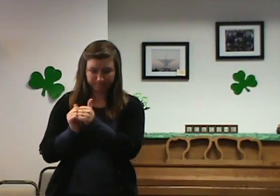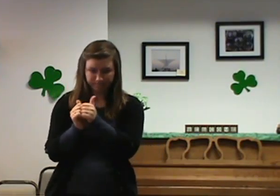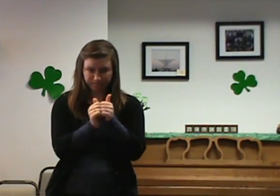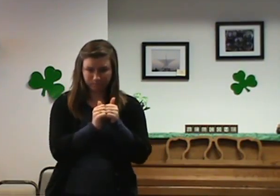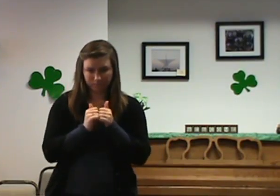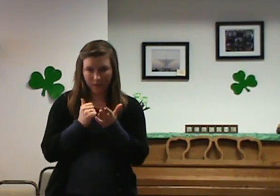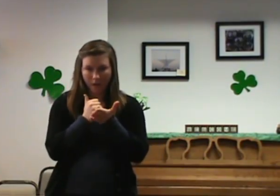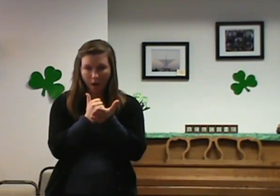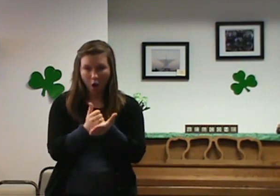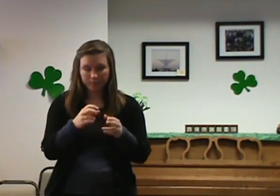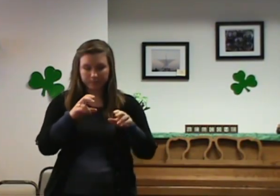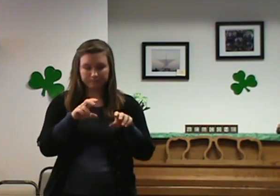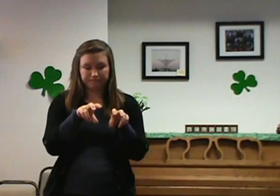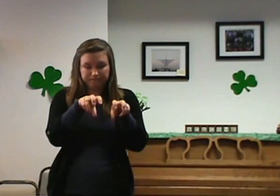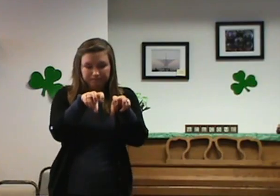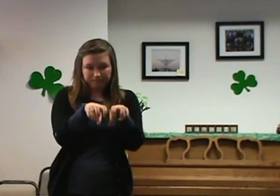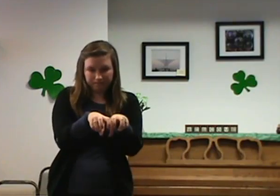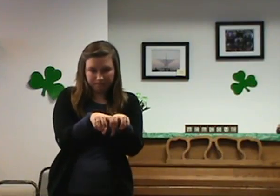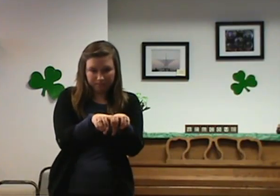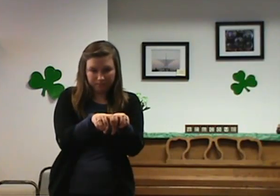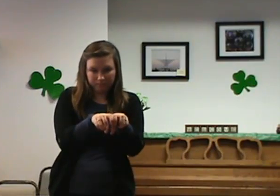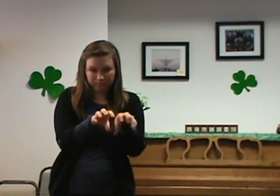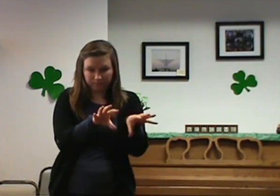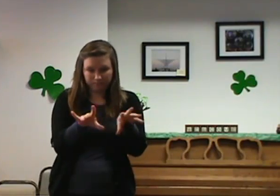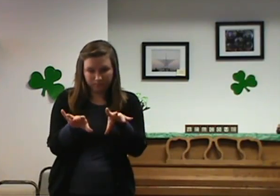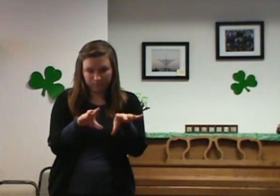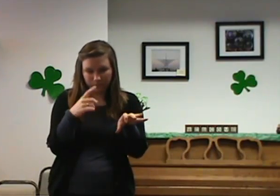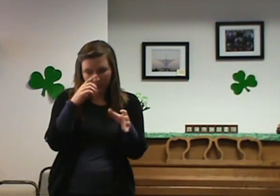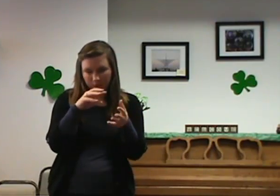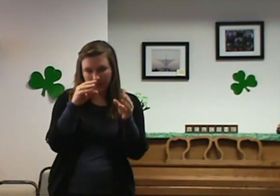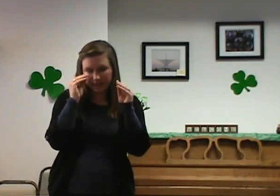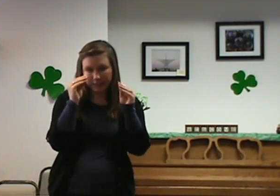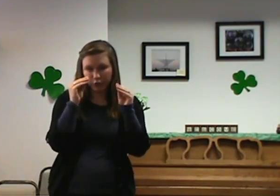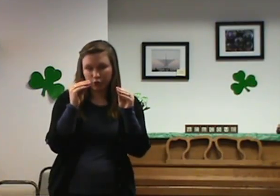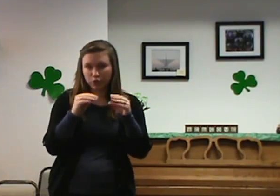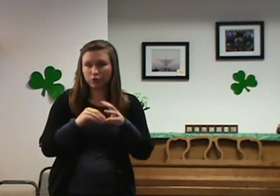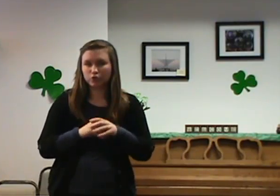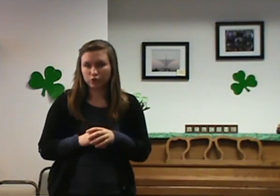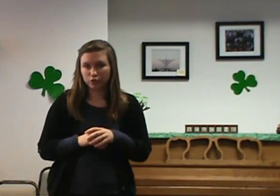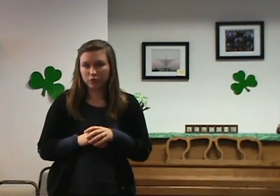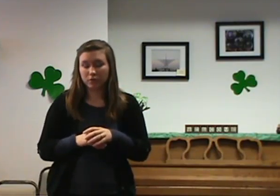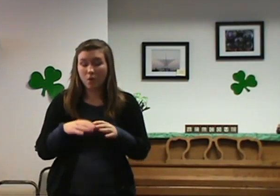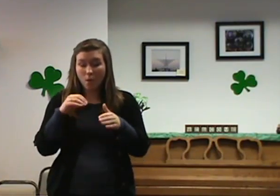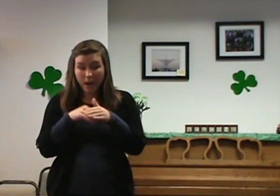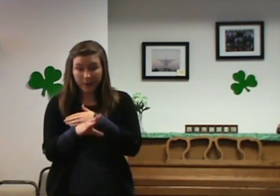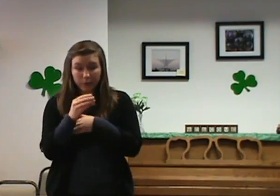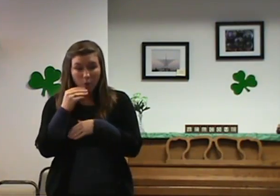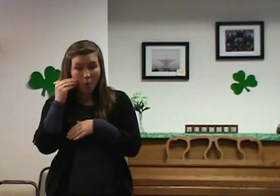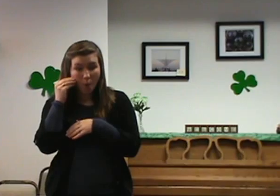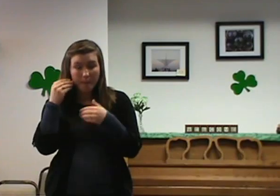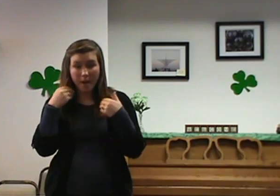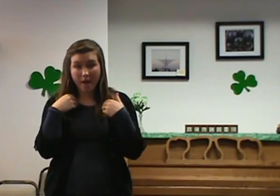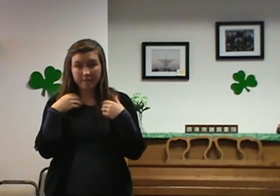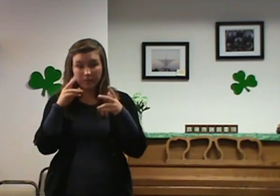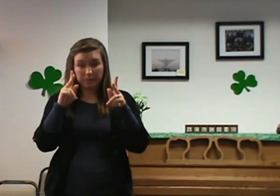where, they've been placed and there was a sighted person in the home, so those first couple times that they were working with